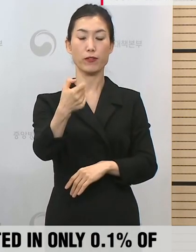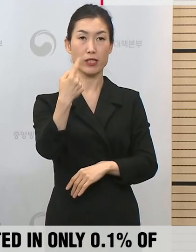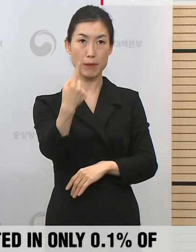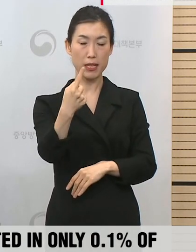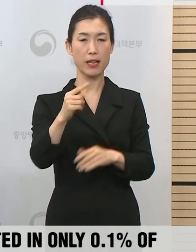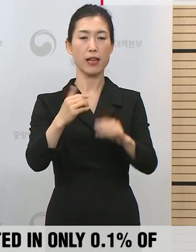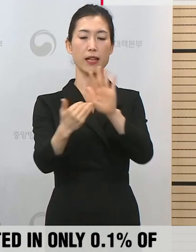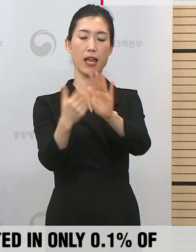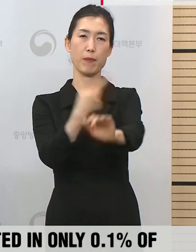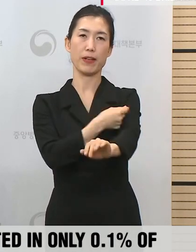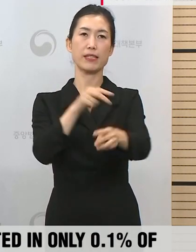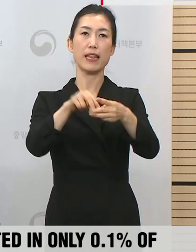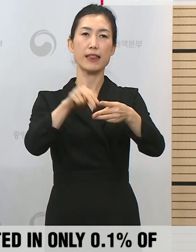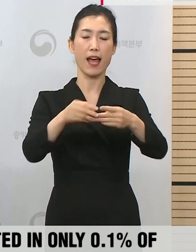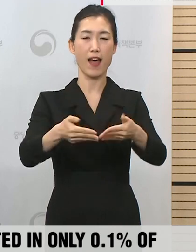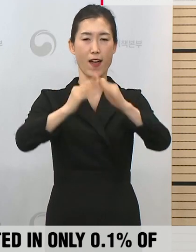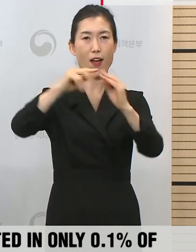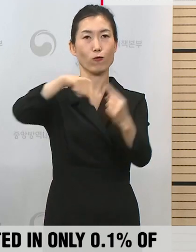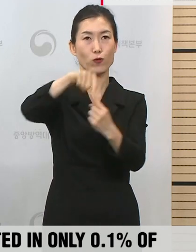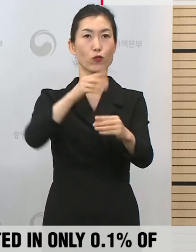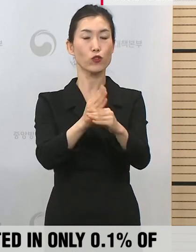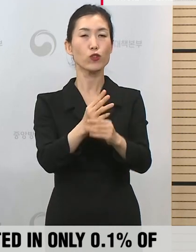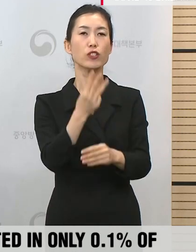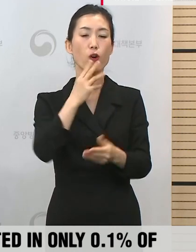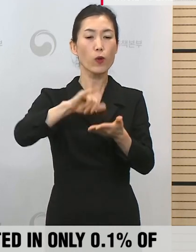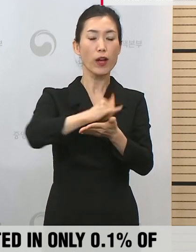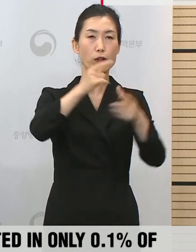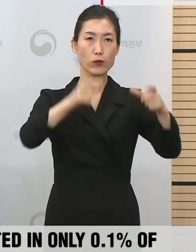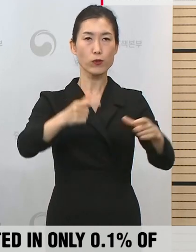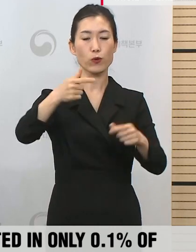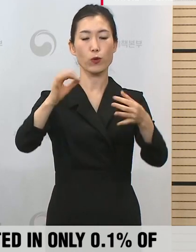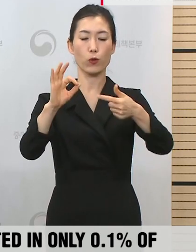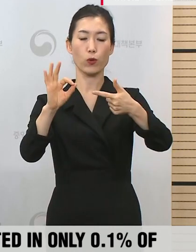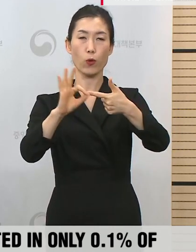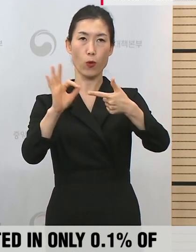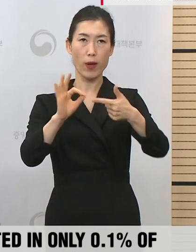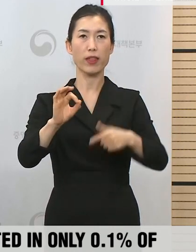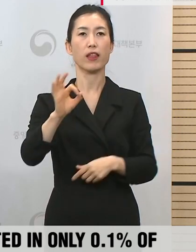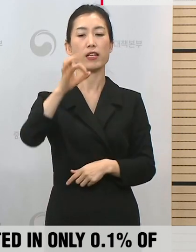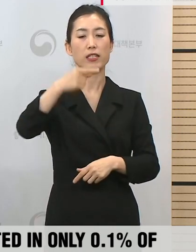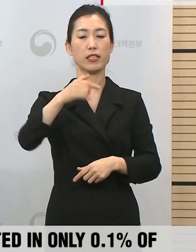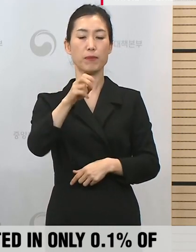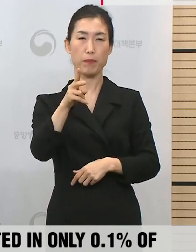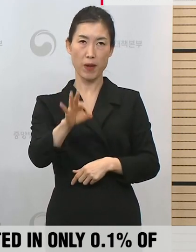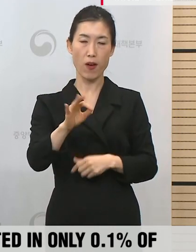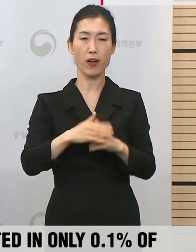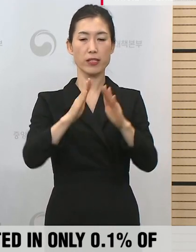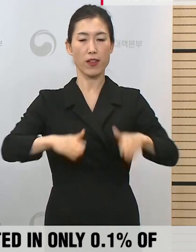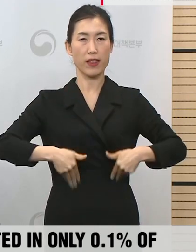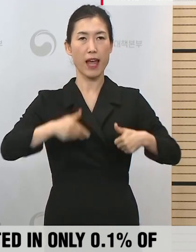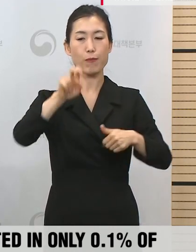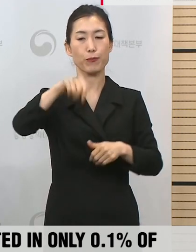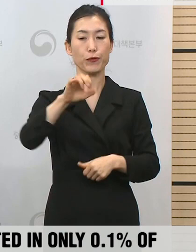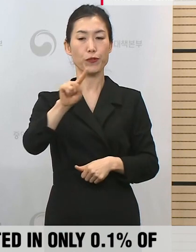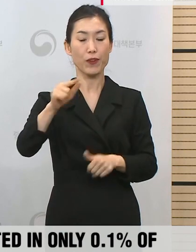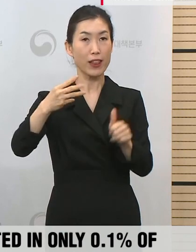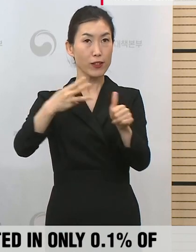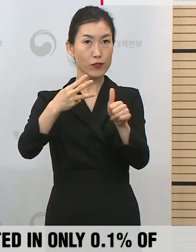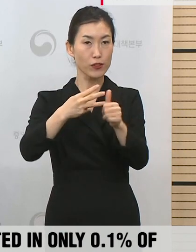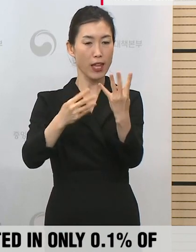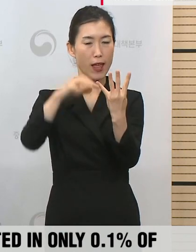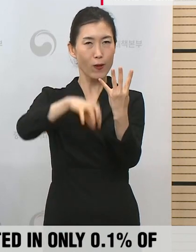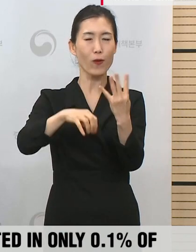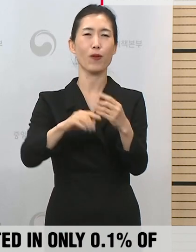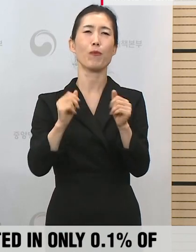centers, and we have a total of 261 centers here in the country. We have in Seoul also